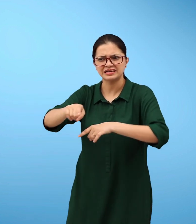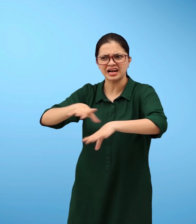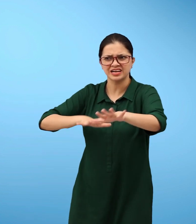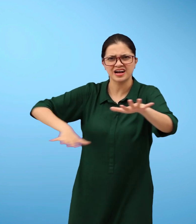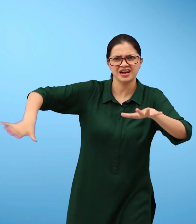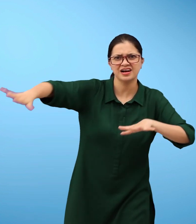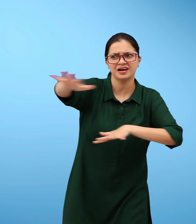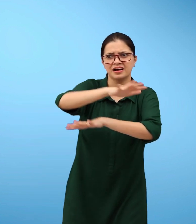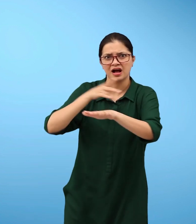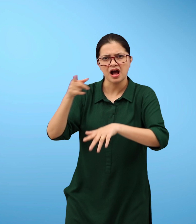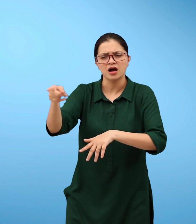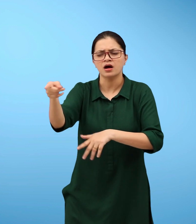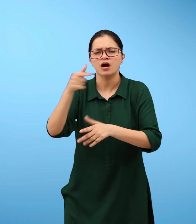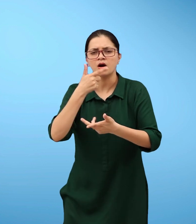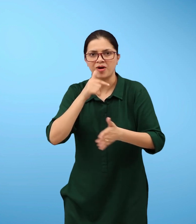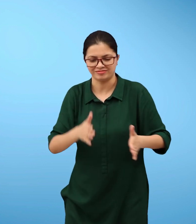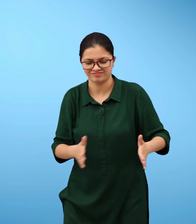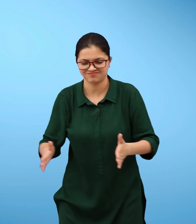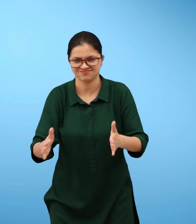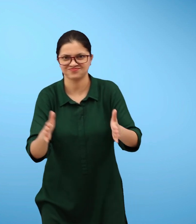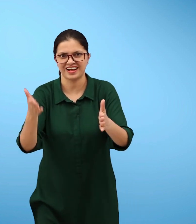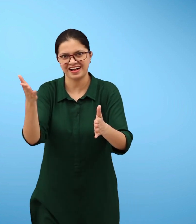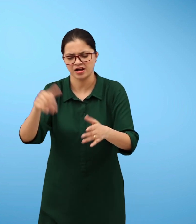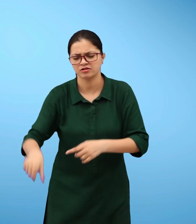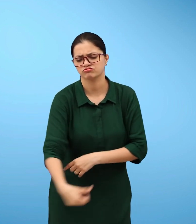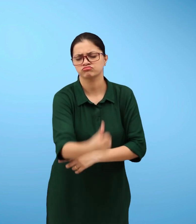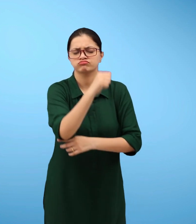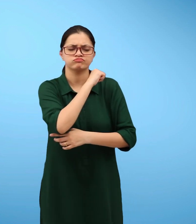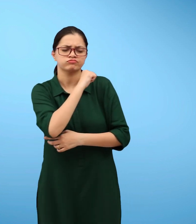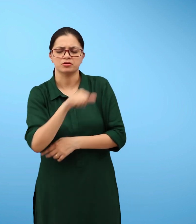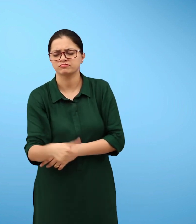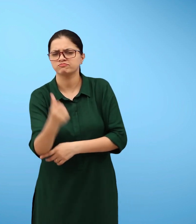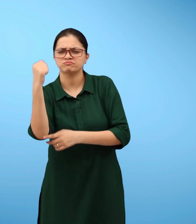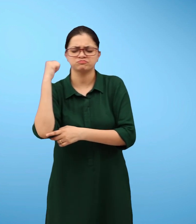There, the king of the city, who was bathing in the river, found it